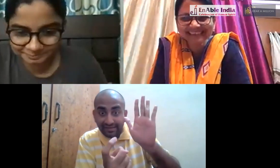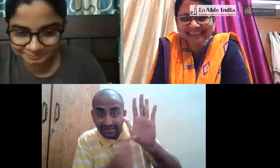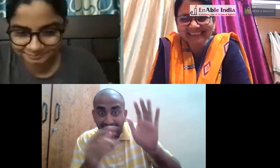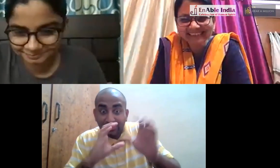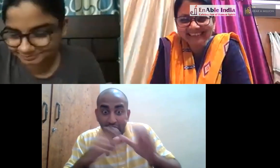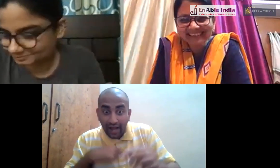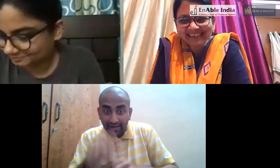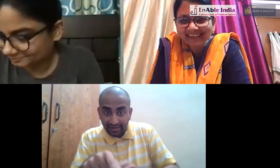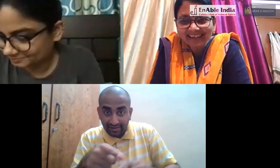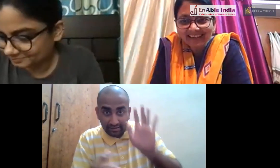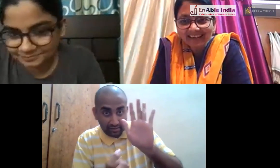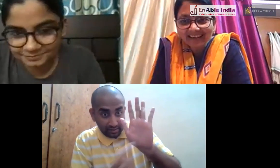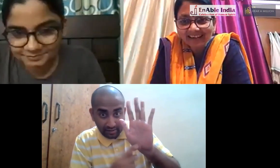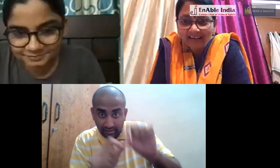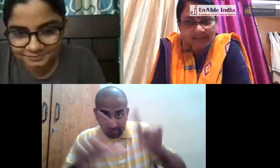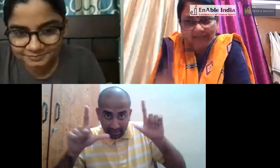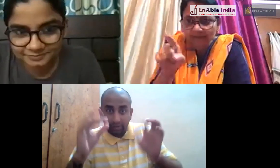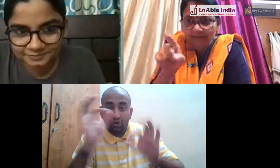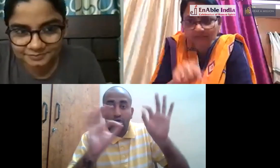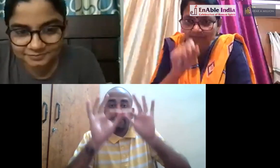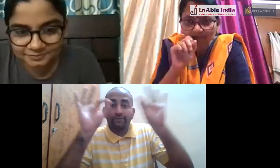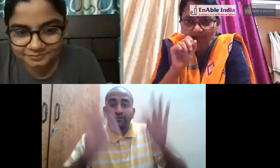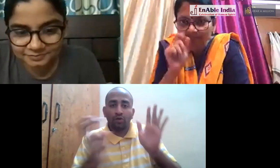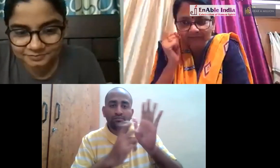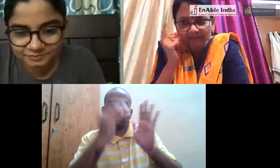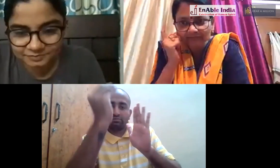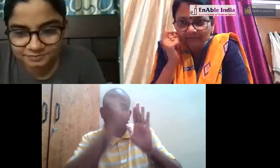saying, I've been using it for the first time.